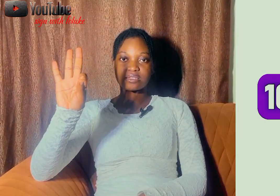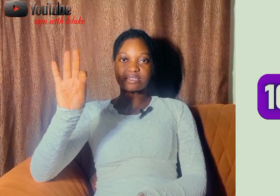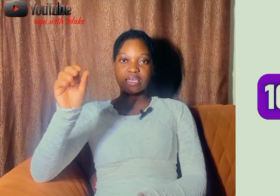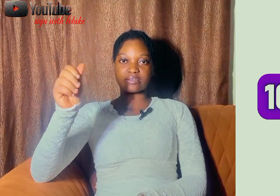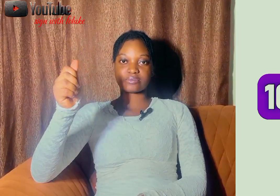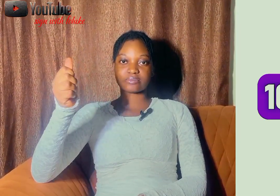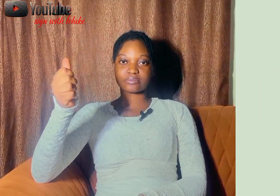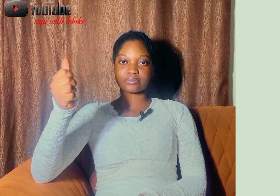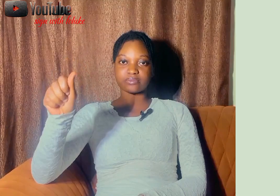10,